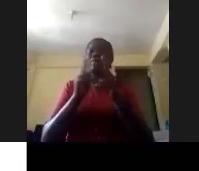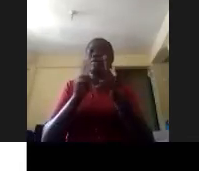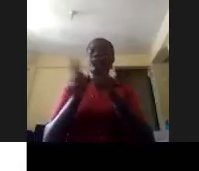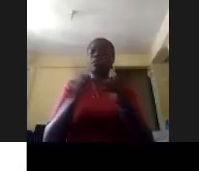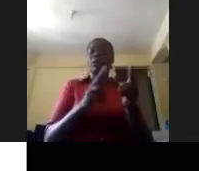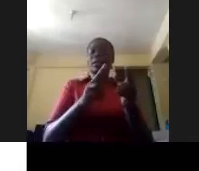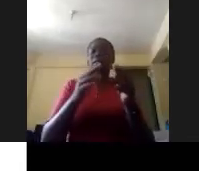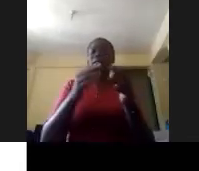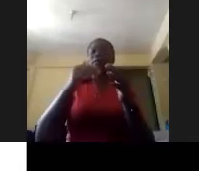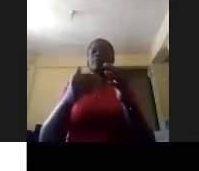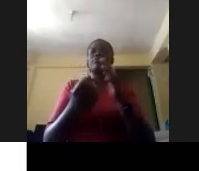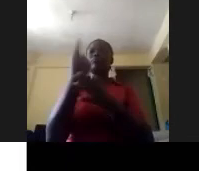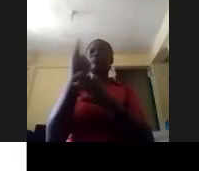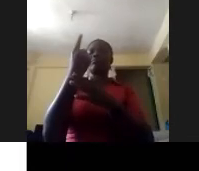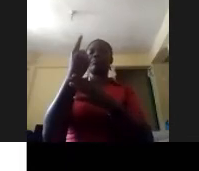group.